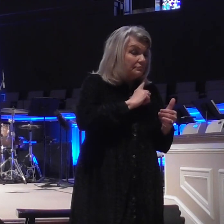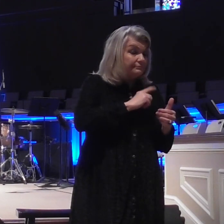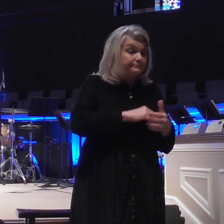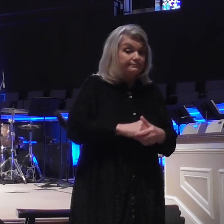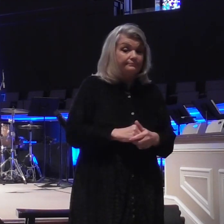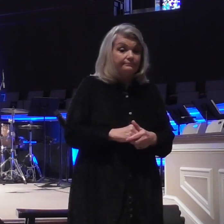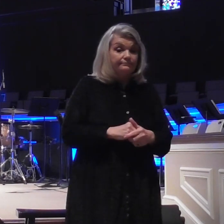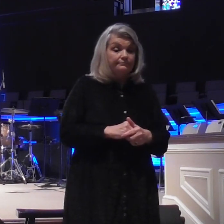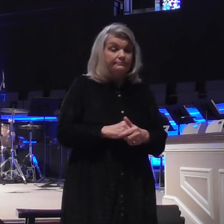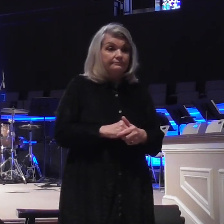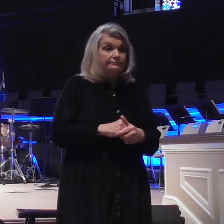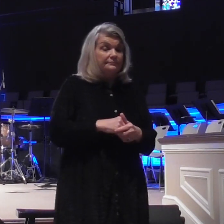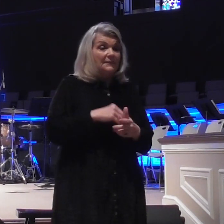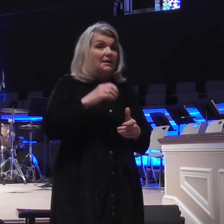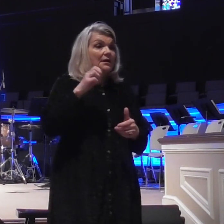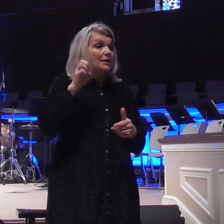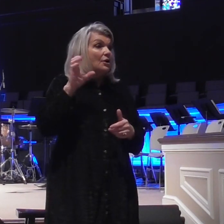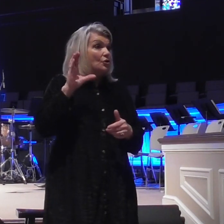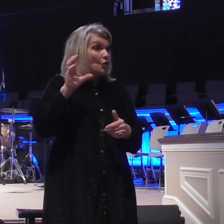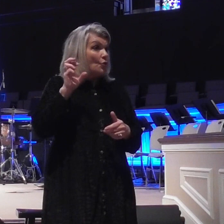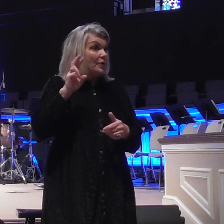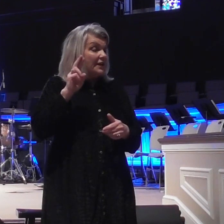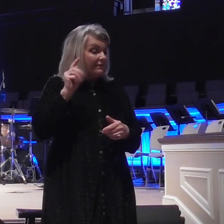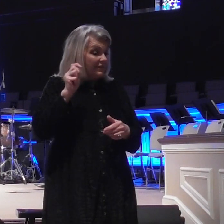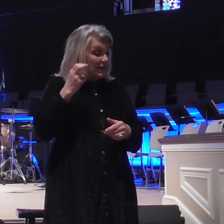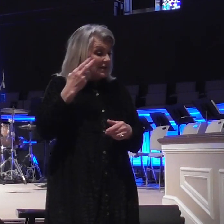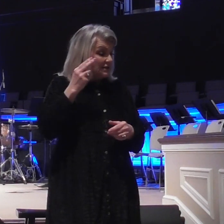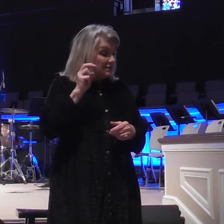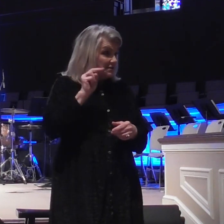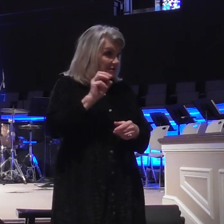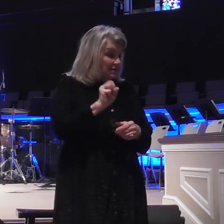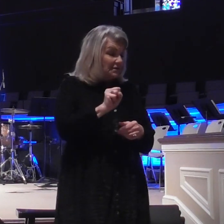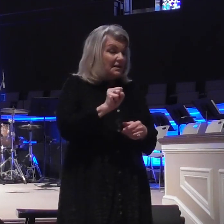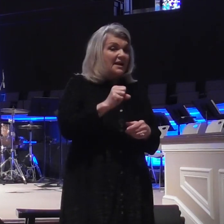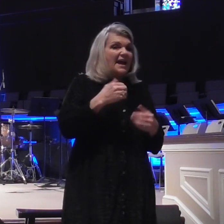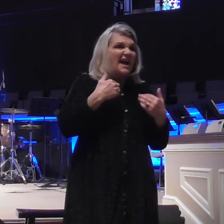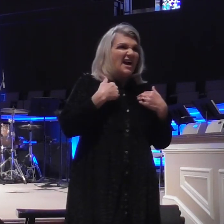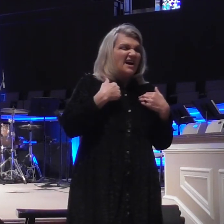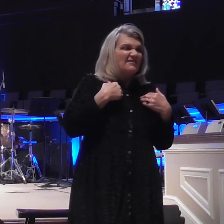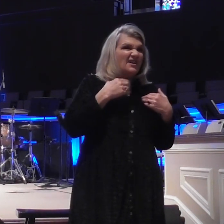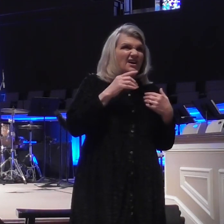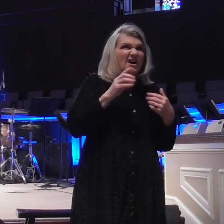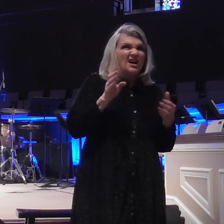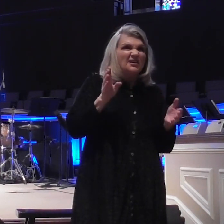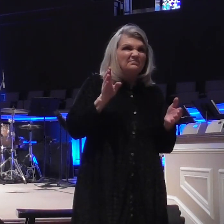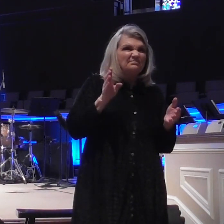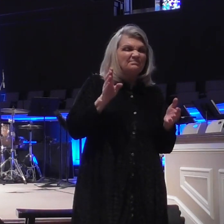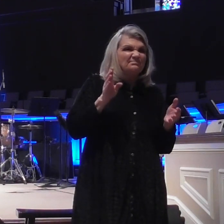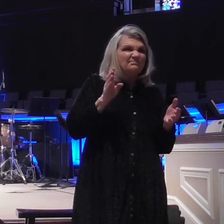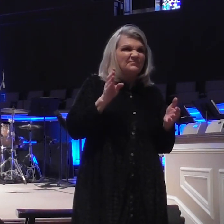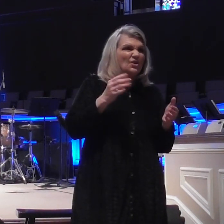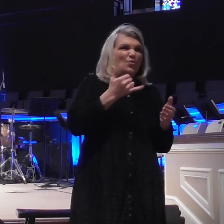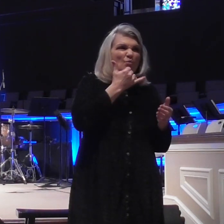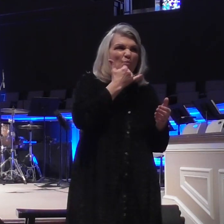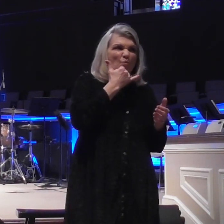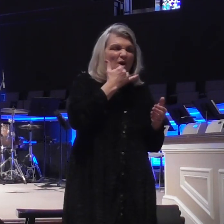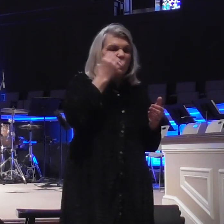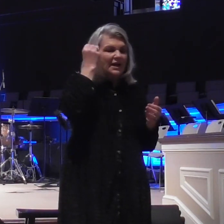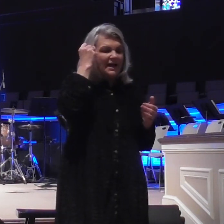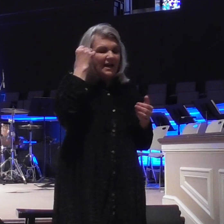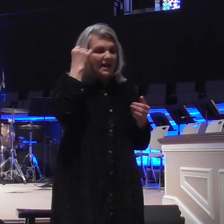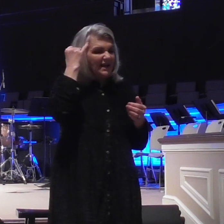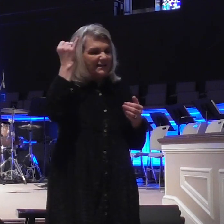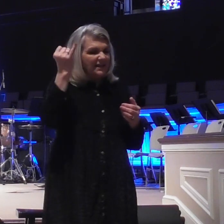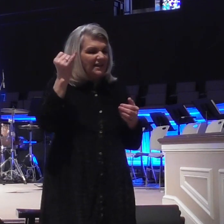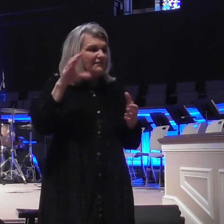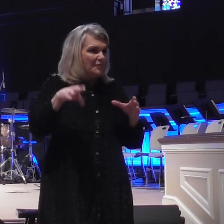unnecessary. It's unimportant. It can be switched around. The chapter before, chapter 5, one of their church